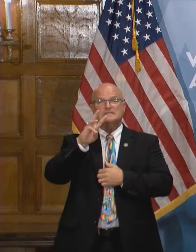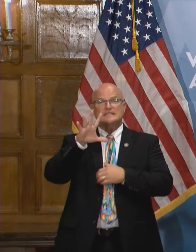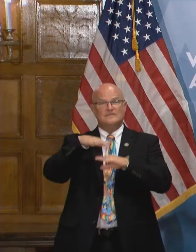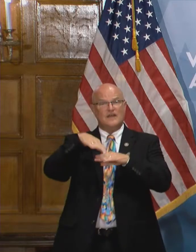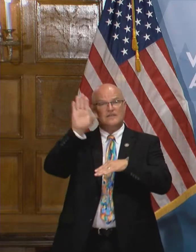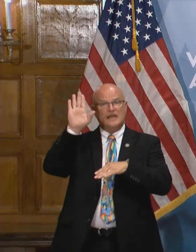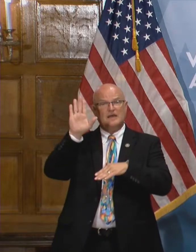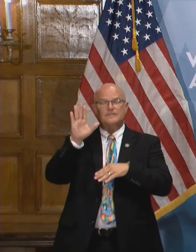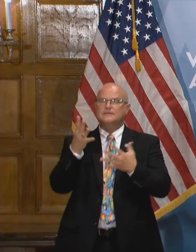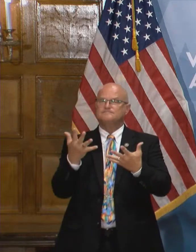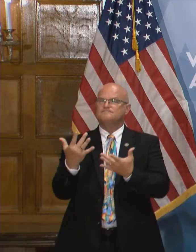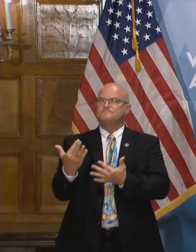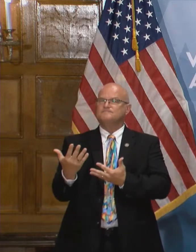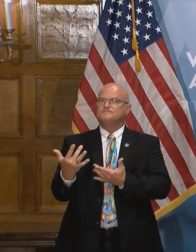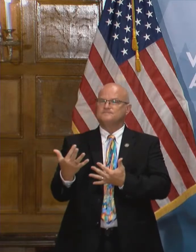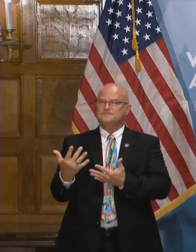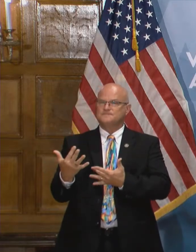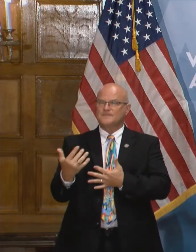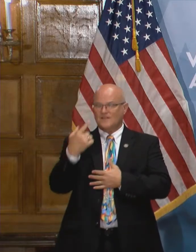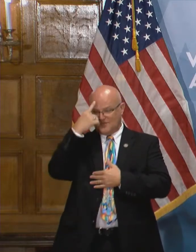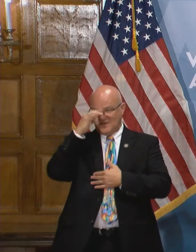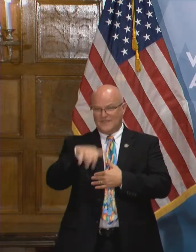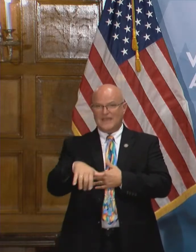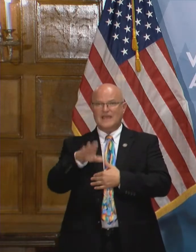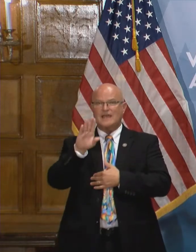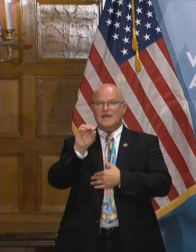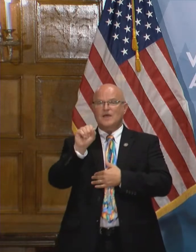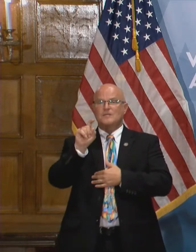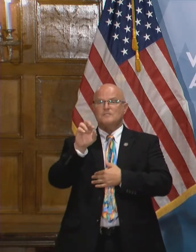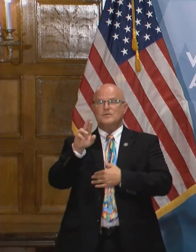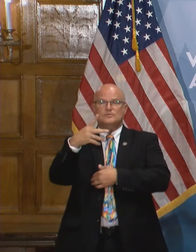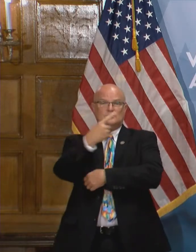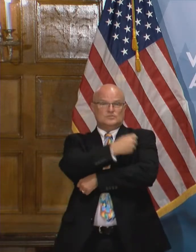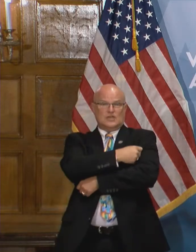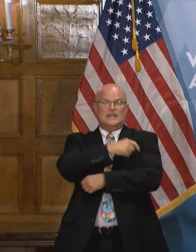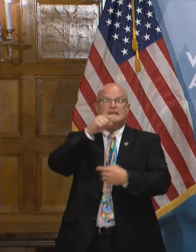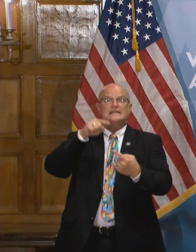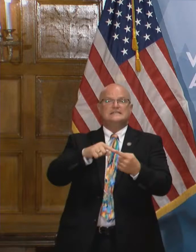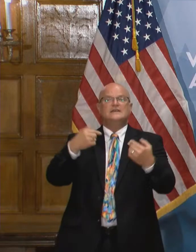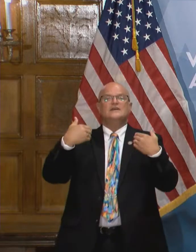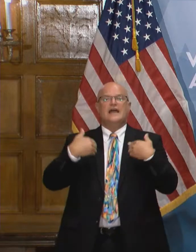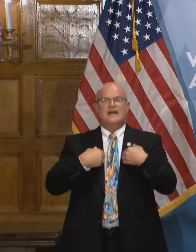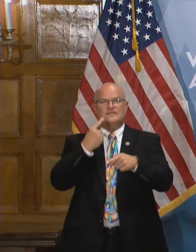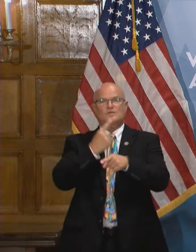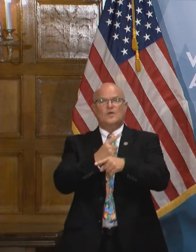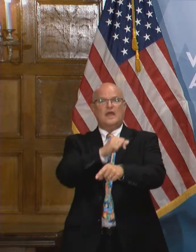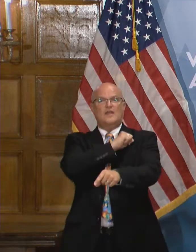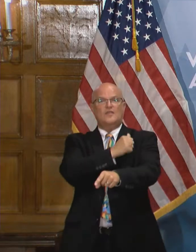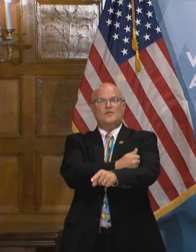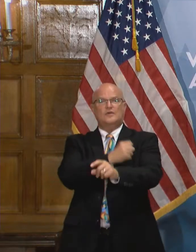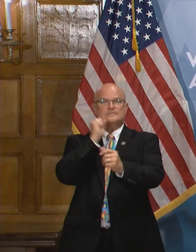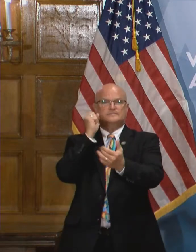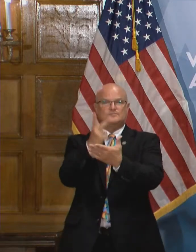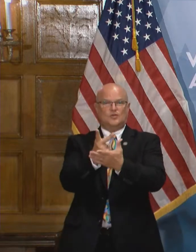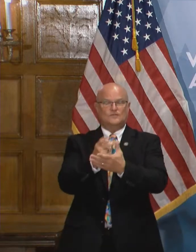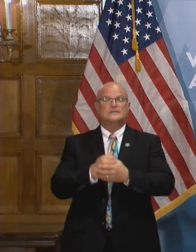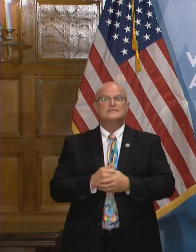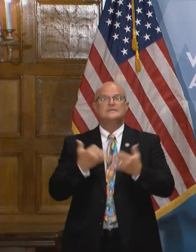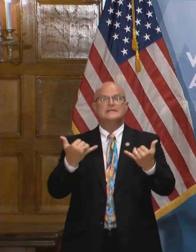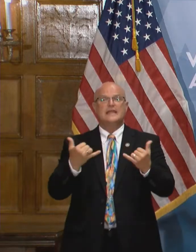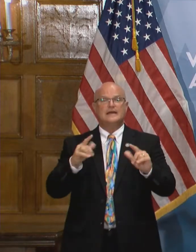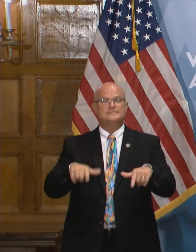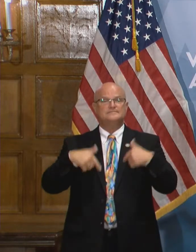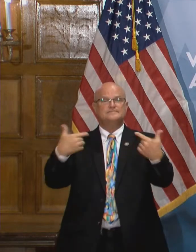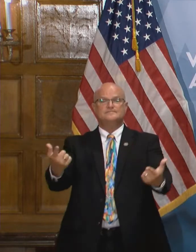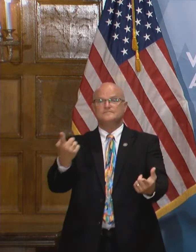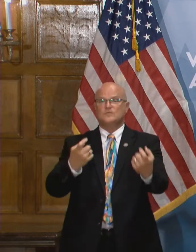eligible, they just need to be patient for that booster shot until we have the right authorities for that. With that, we'd be happy to